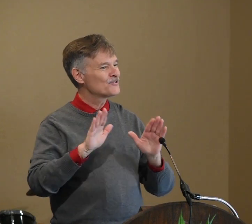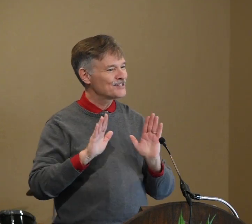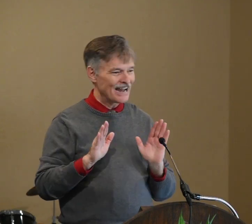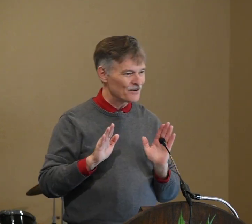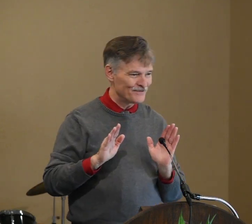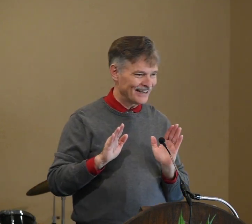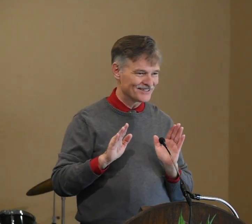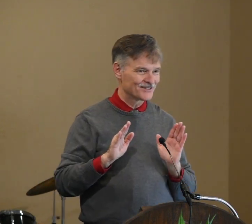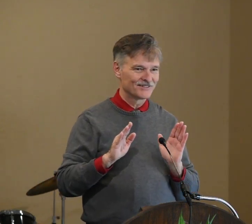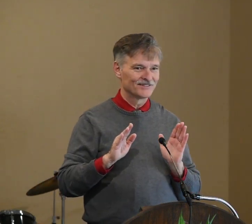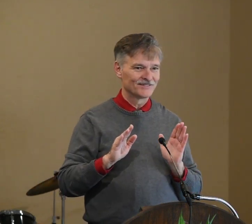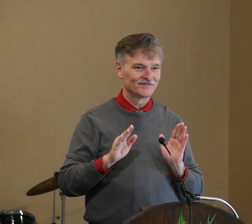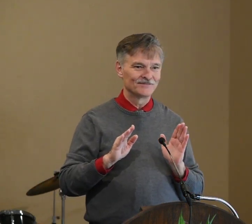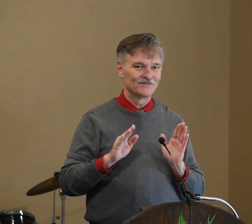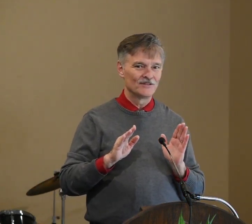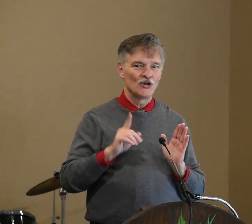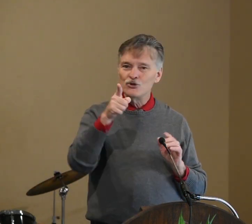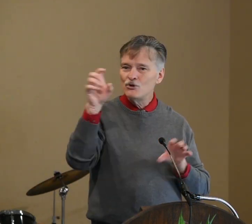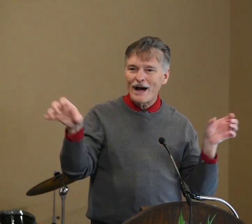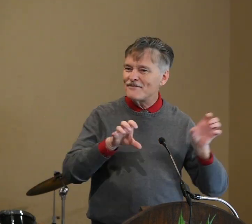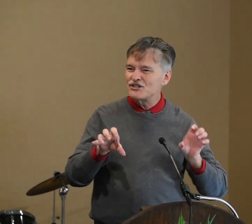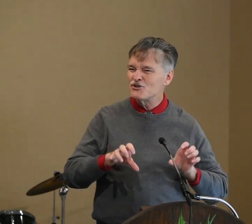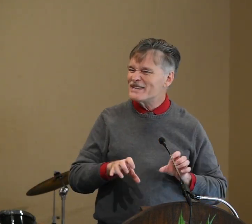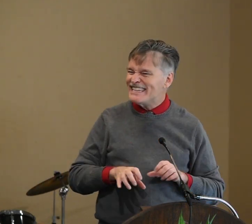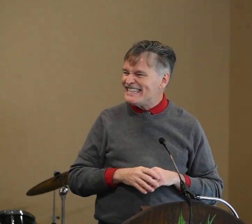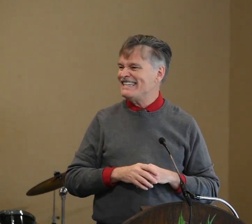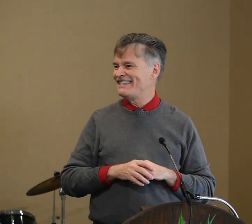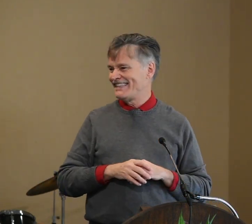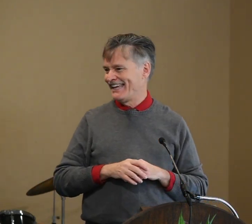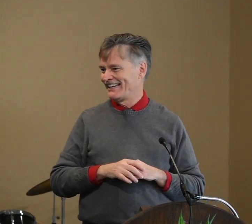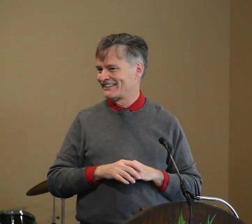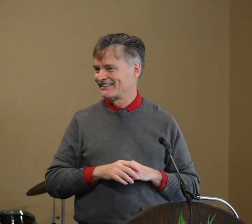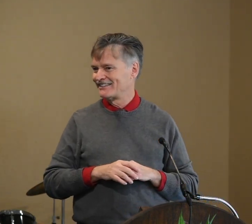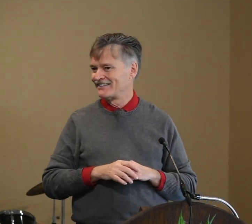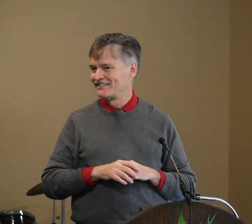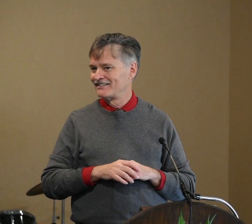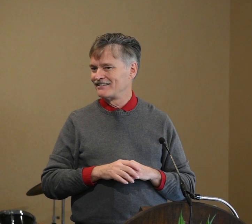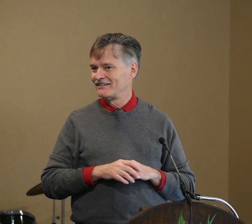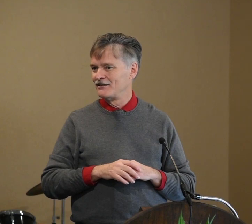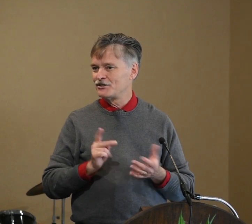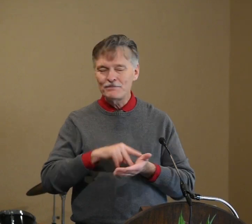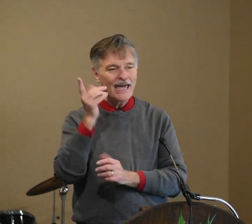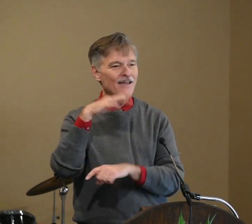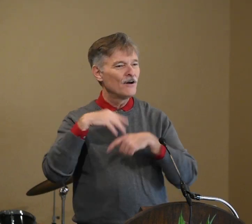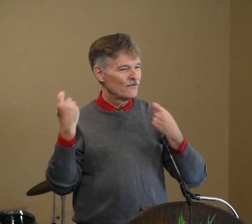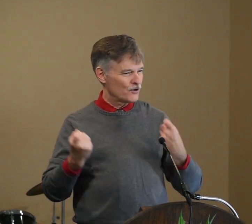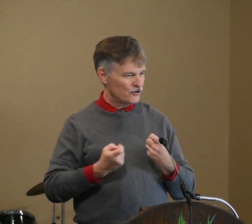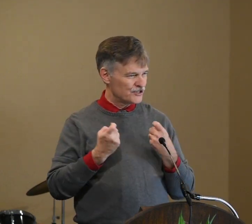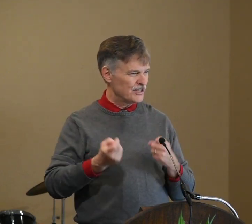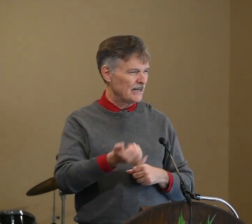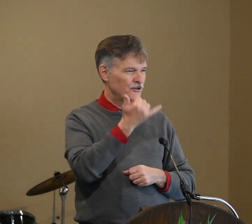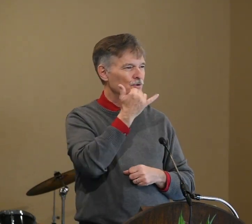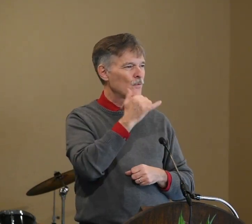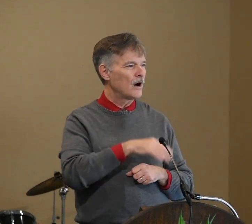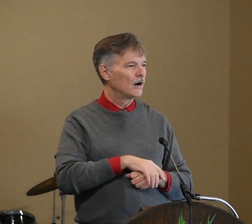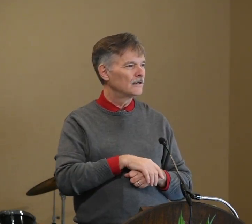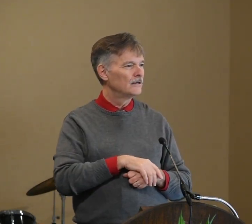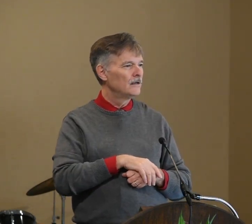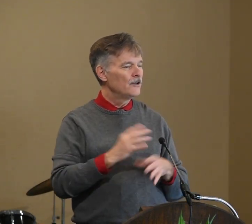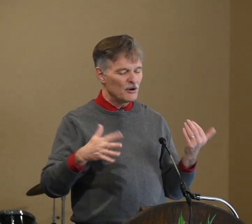other sacrifice. You don't have to do anything to pay for your sin and your wrong. No